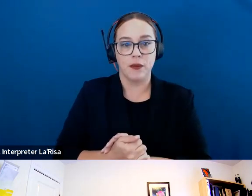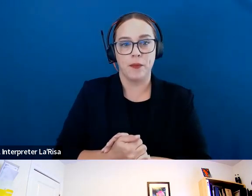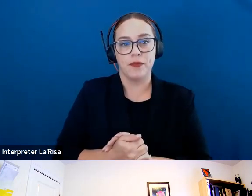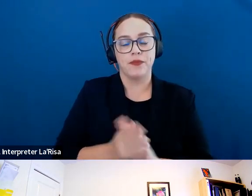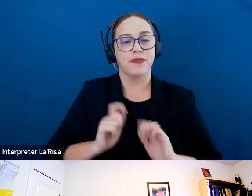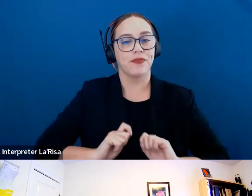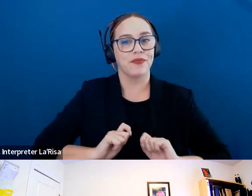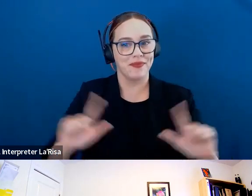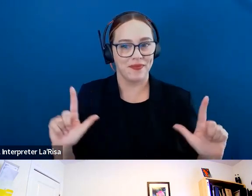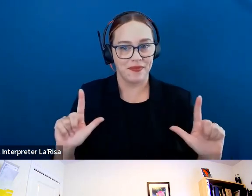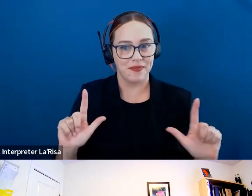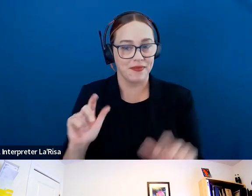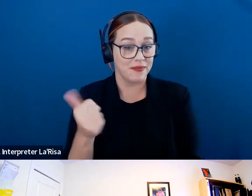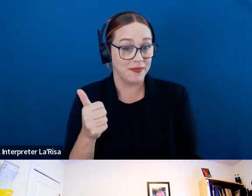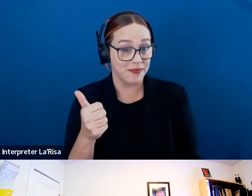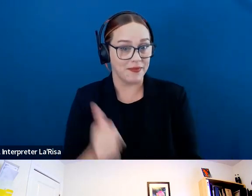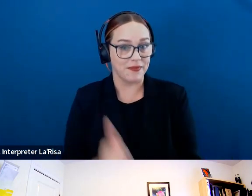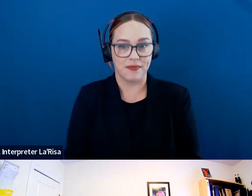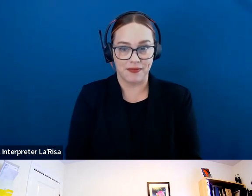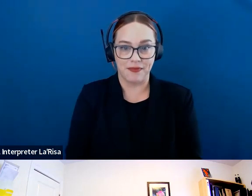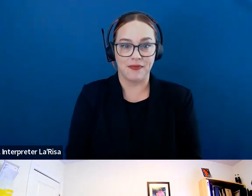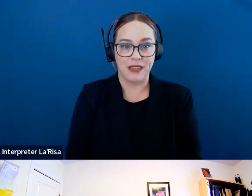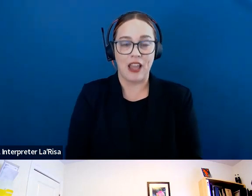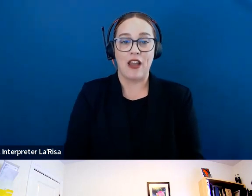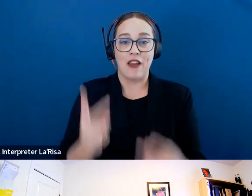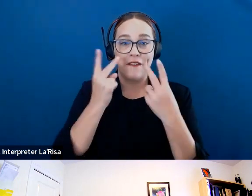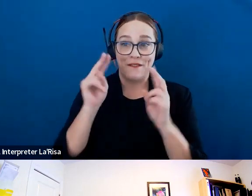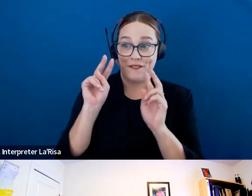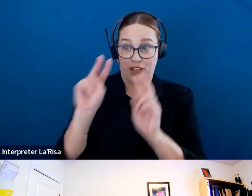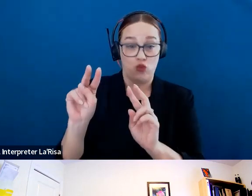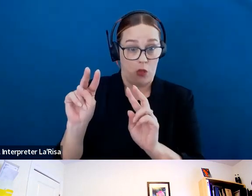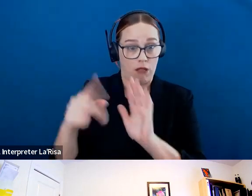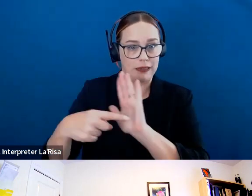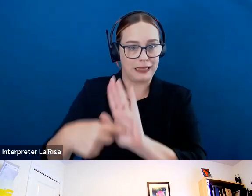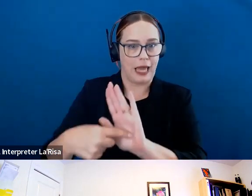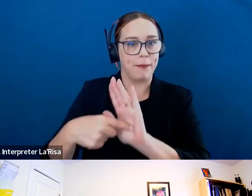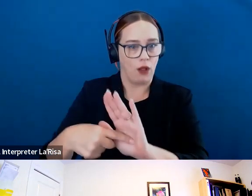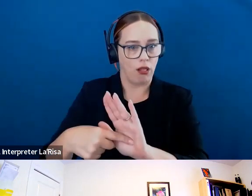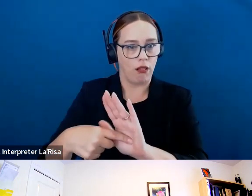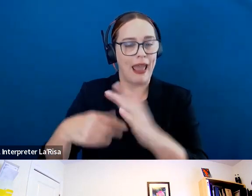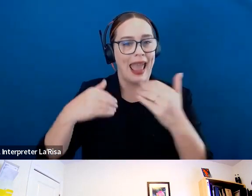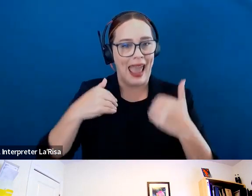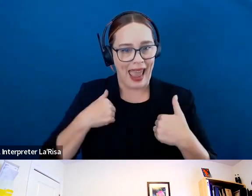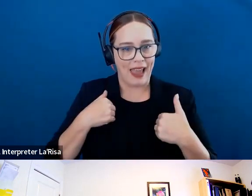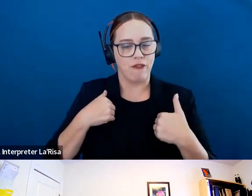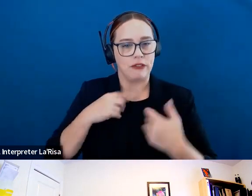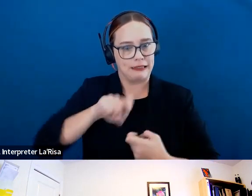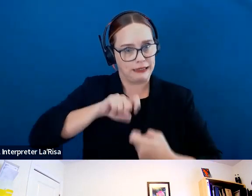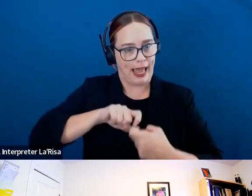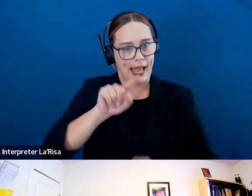slide 10, which is the visual example that we have of the tool of that first